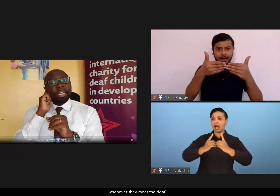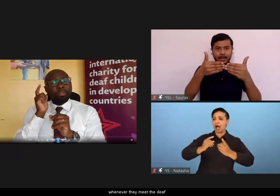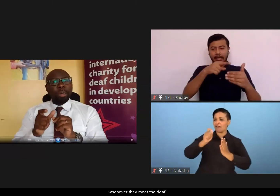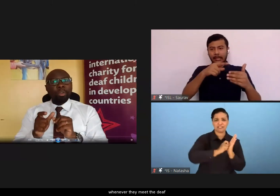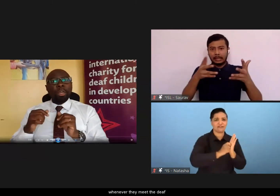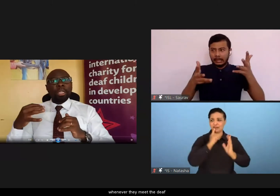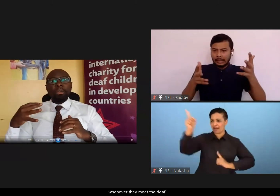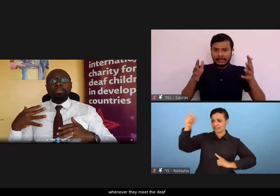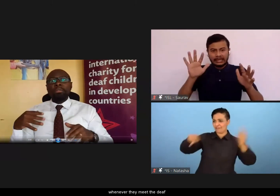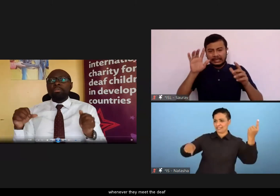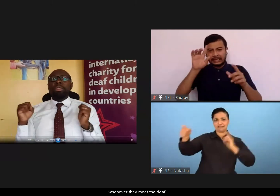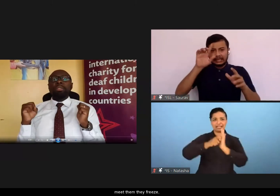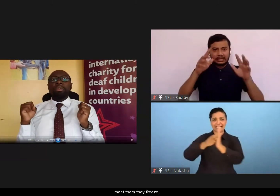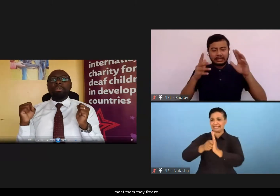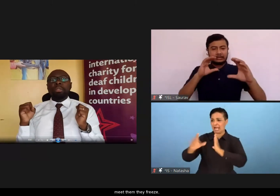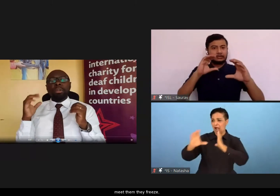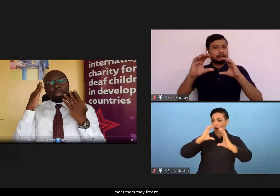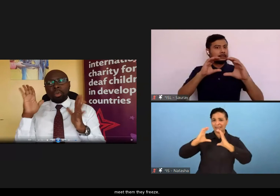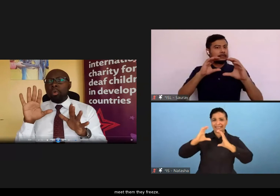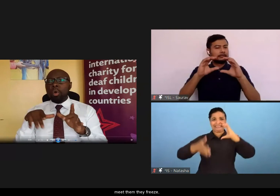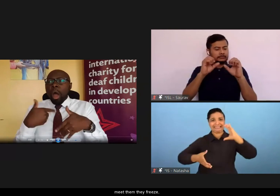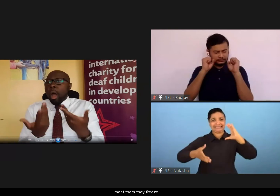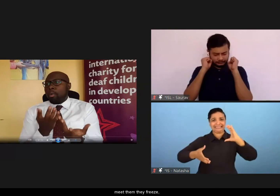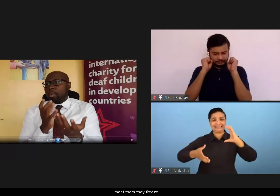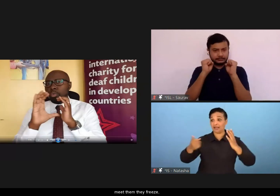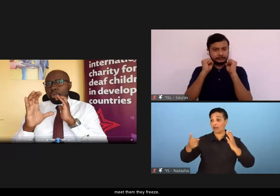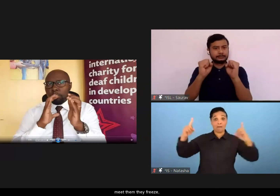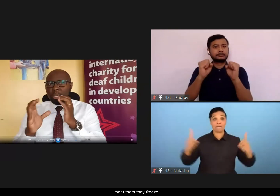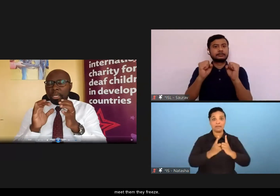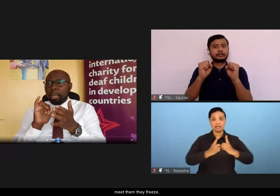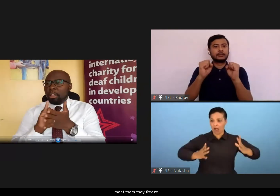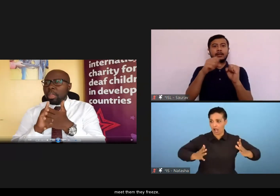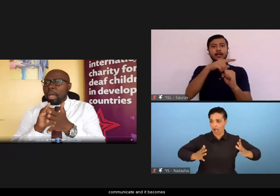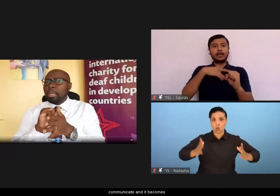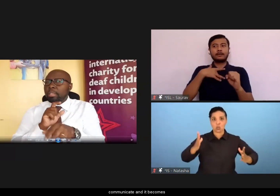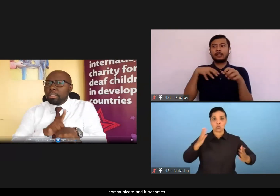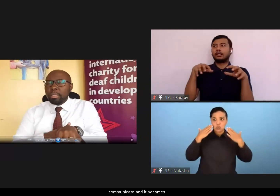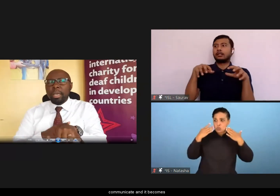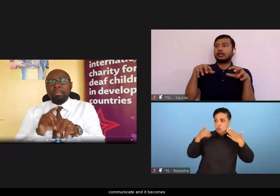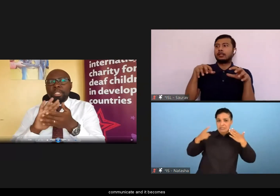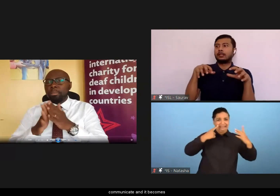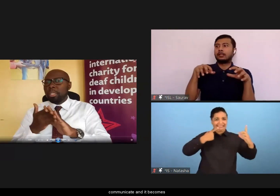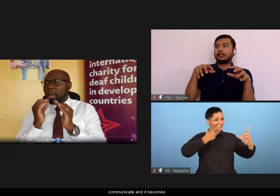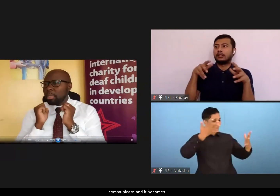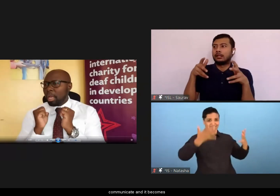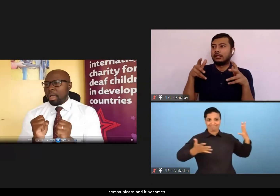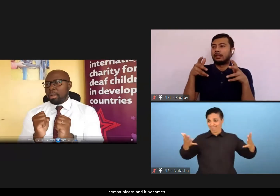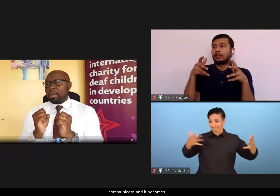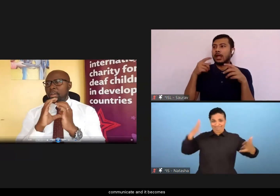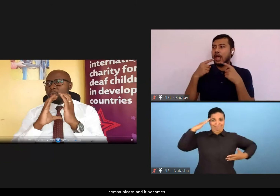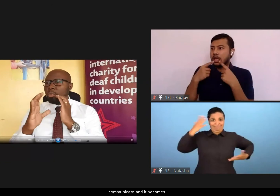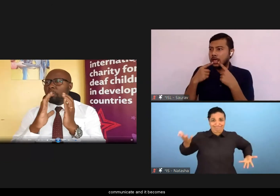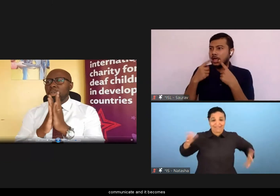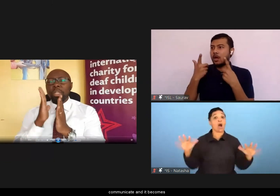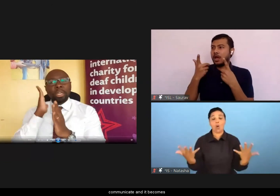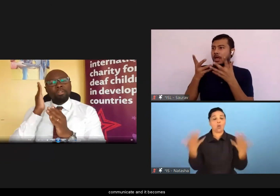whenever they meet the deaf people, because when they meet them, they freeze. They don't know how to communicate. And at